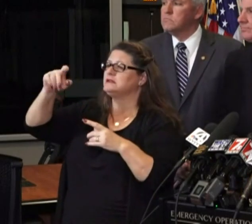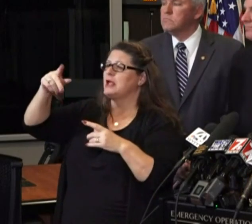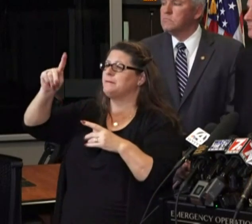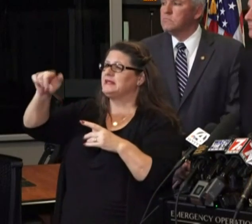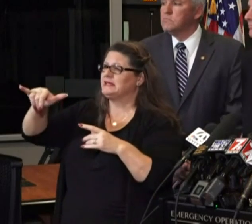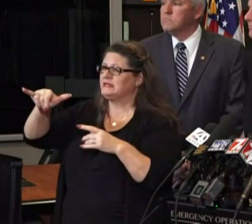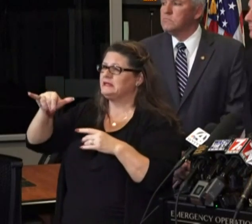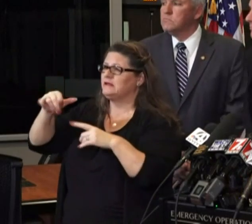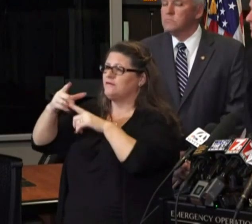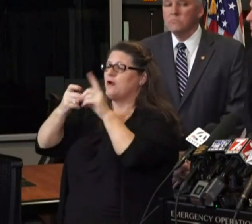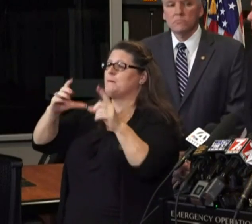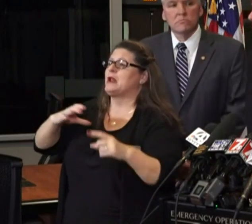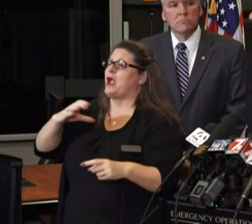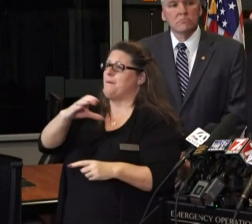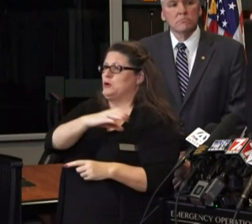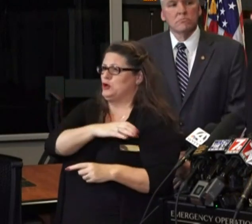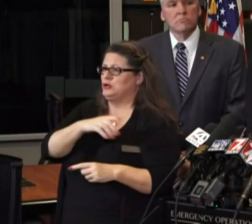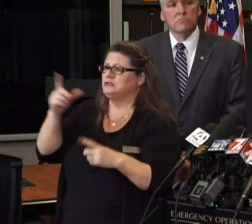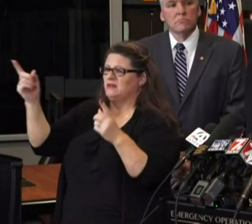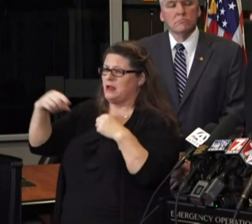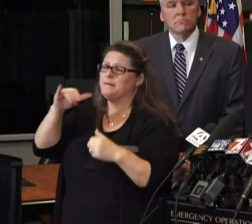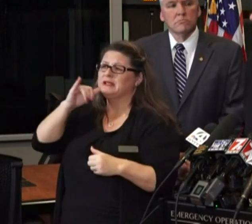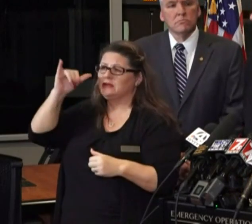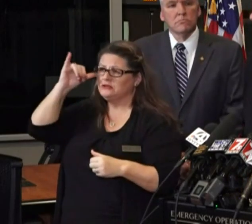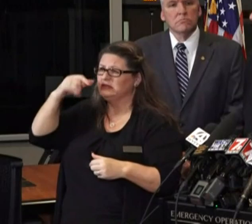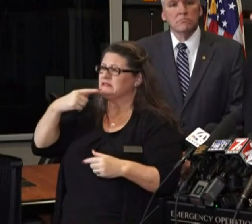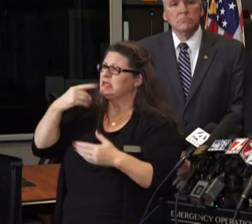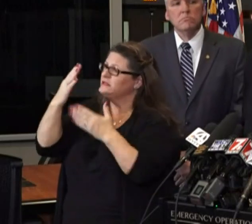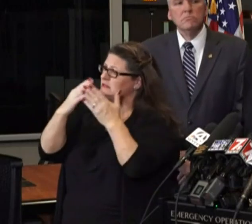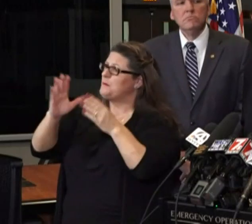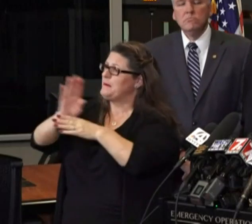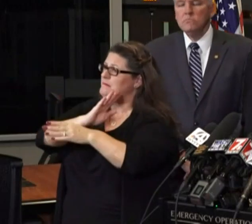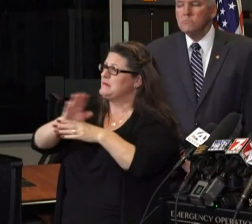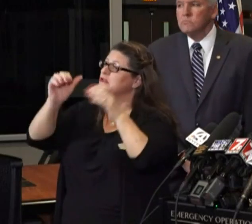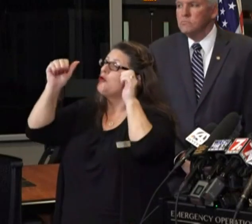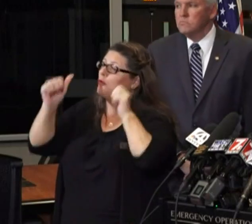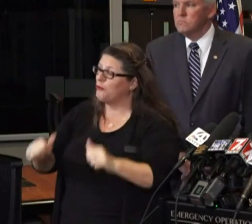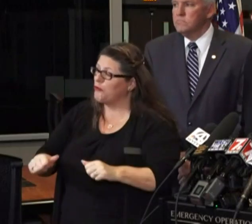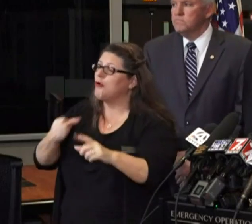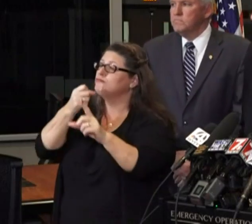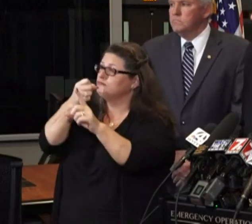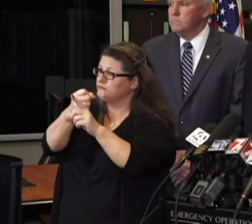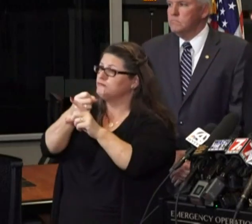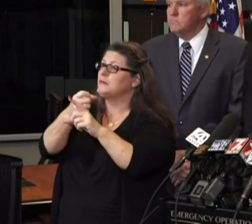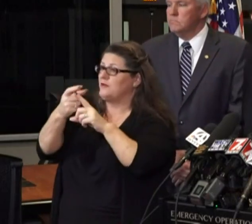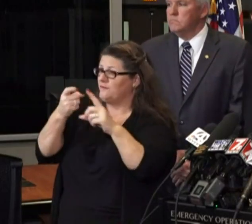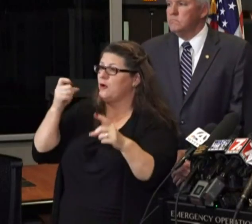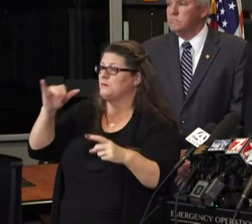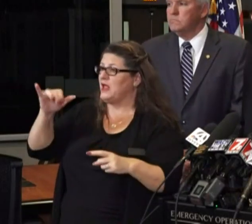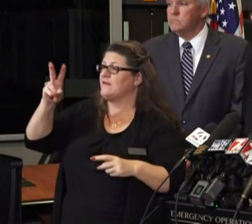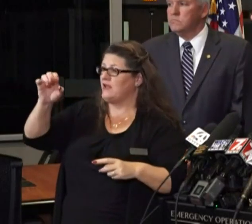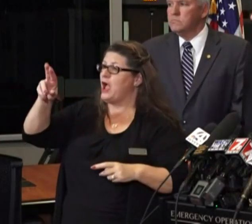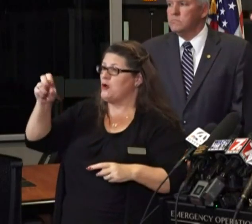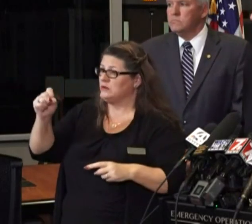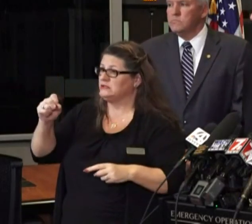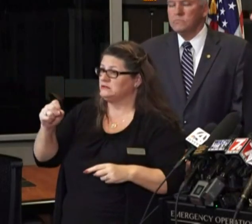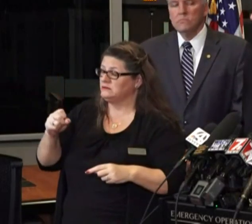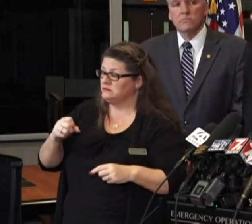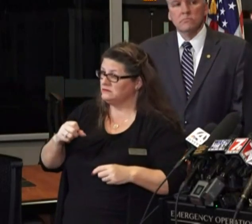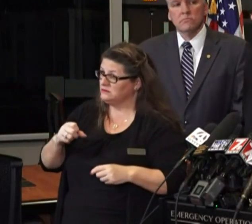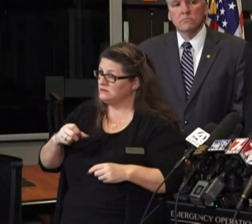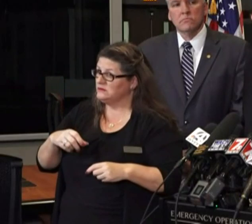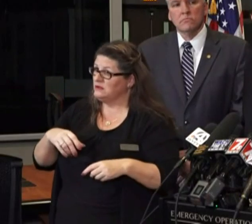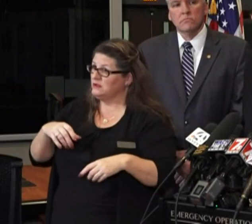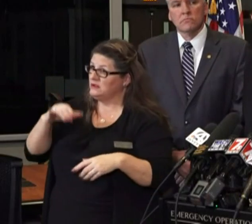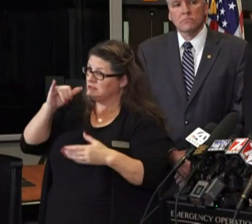talk a little bit about how businesses could see some of the impacts of coronavirus? To the best of your knowledge, how has that changed? Are businesses